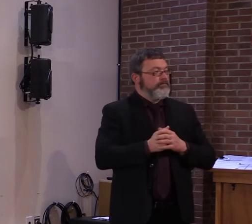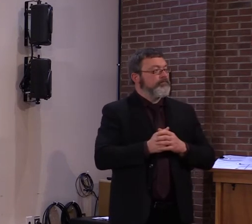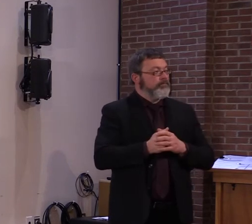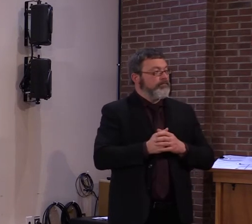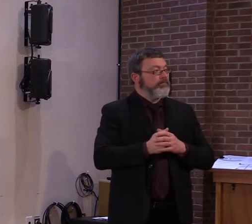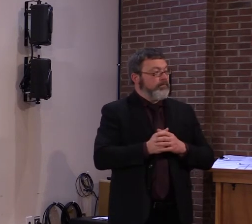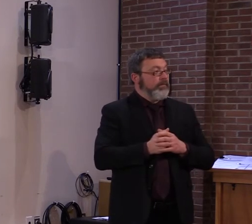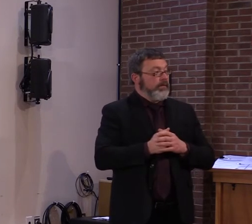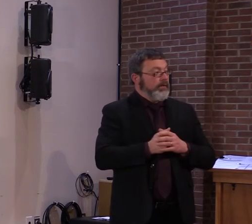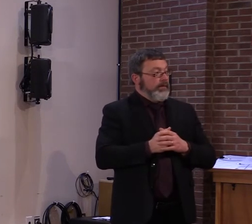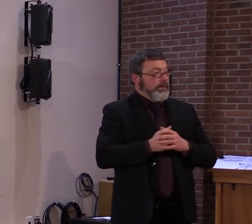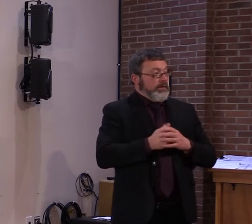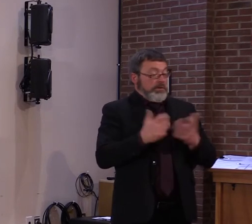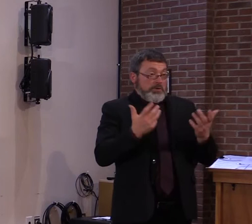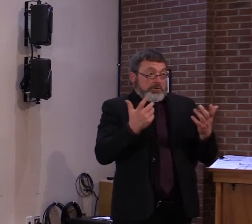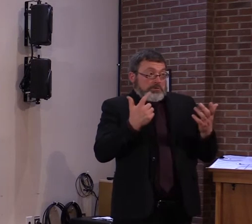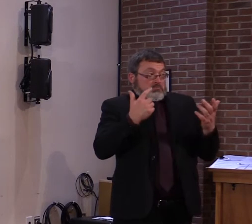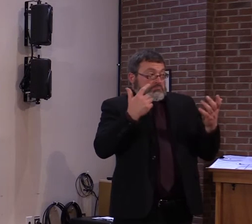things will go well.